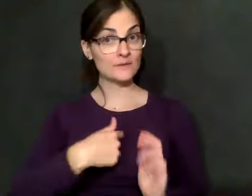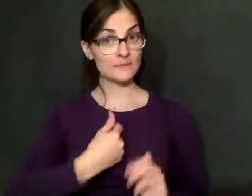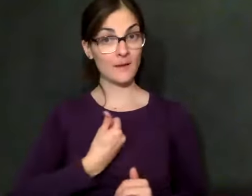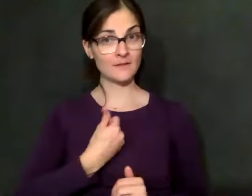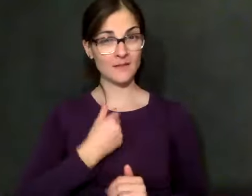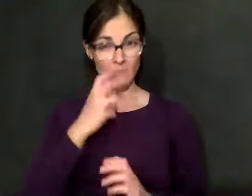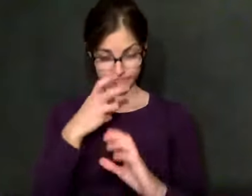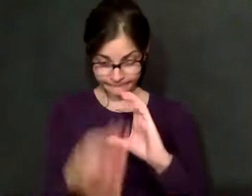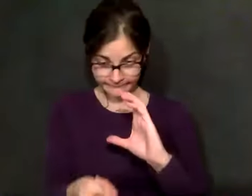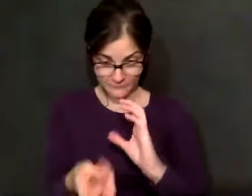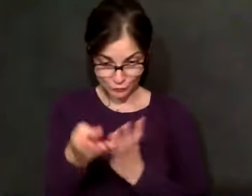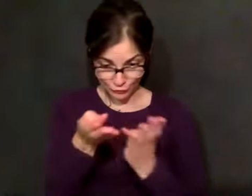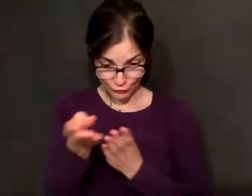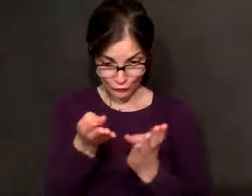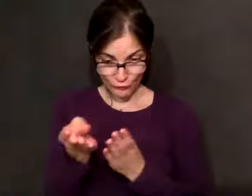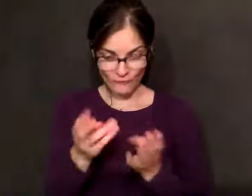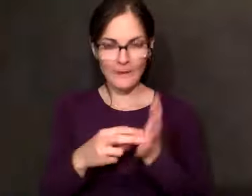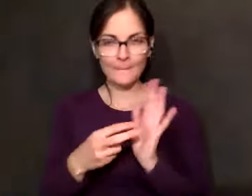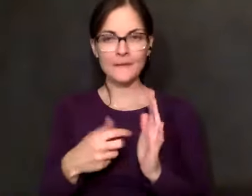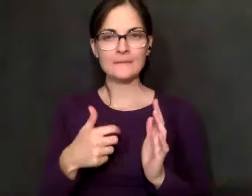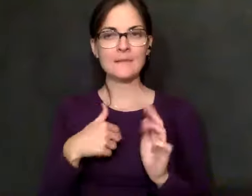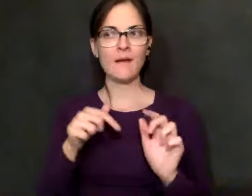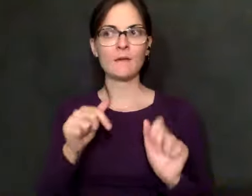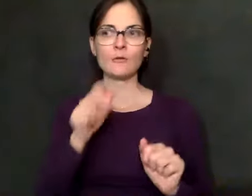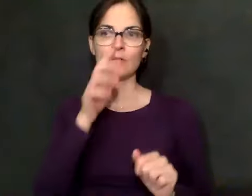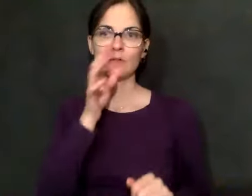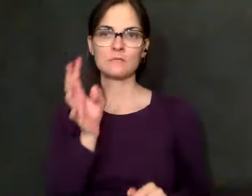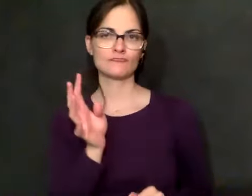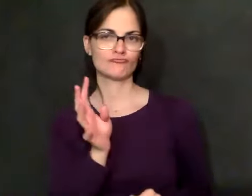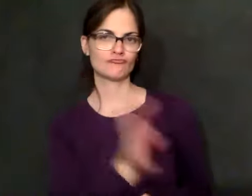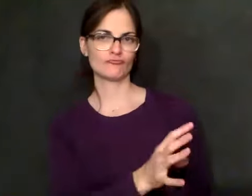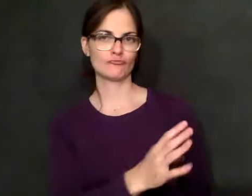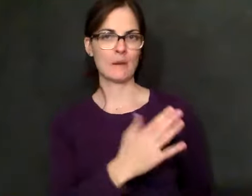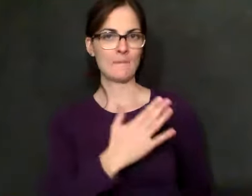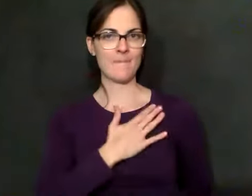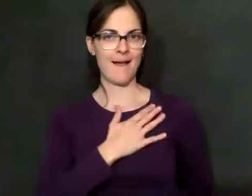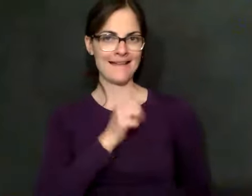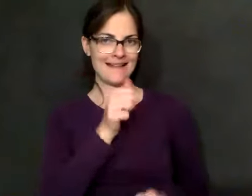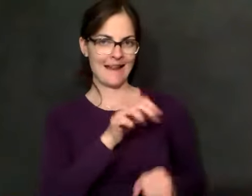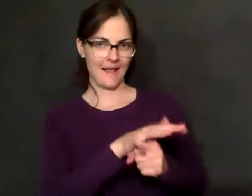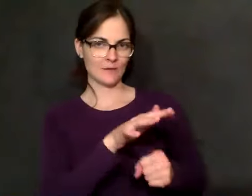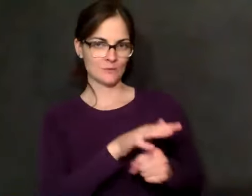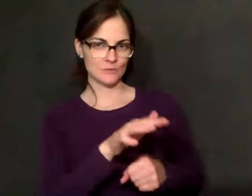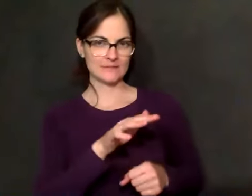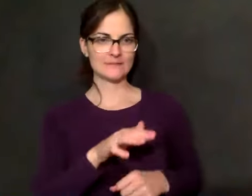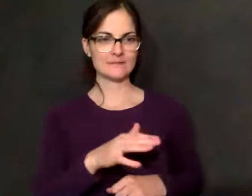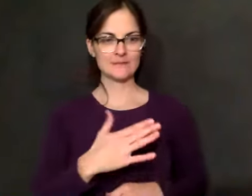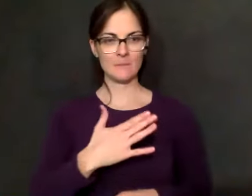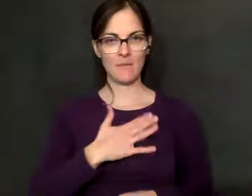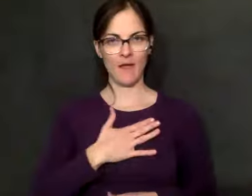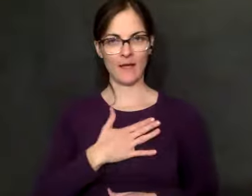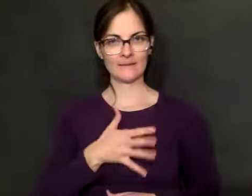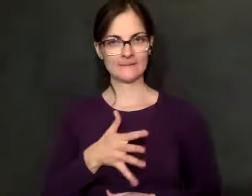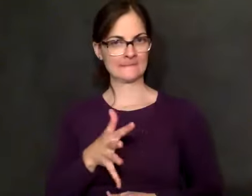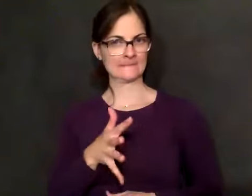serving others, I didn't have a lot of time for my own inadequacies or poor me's or